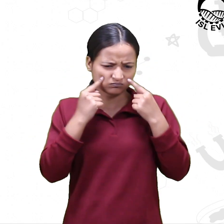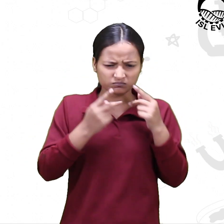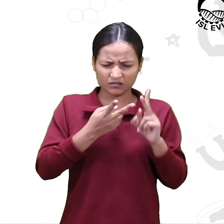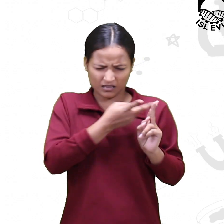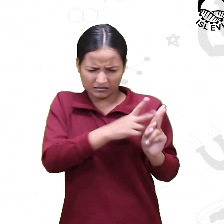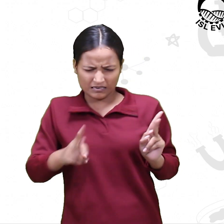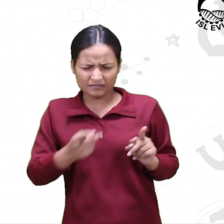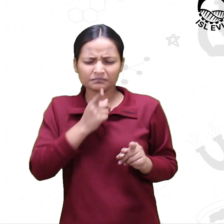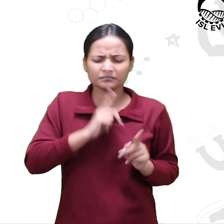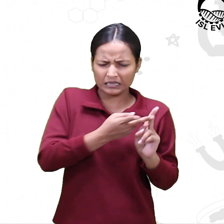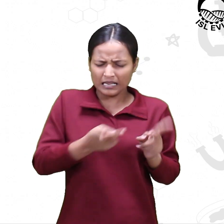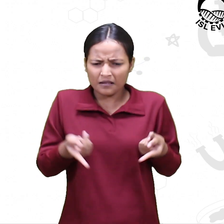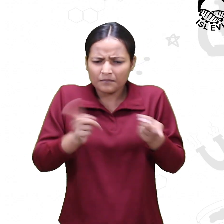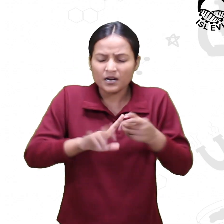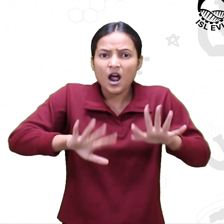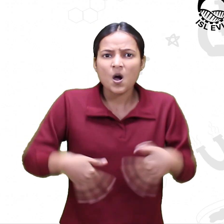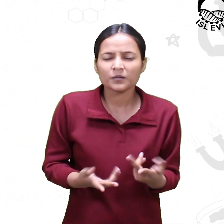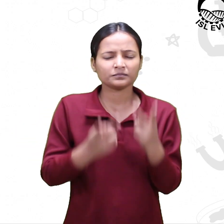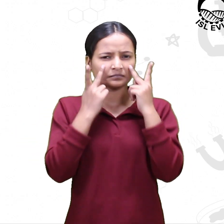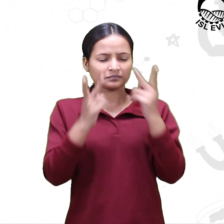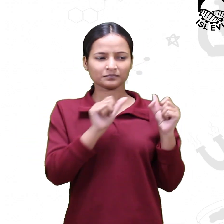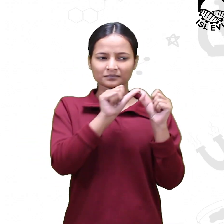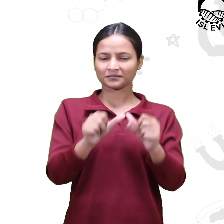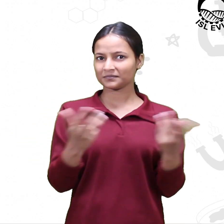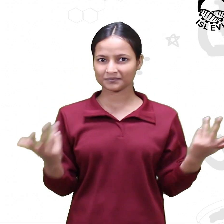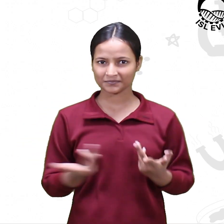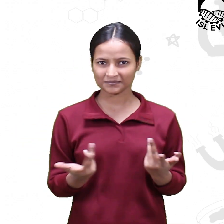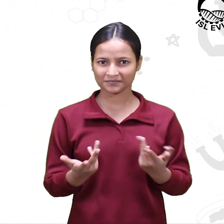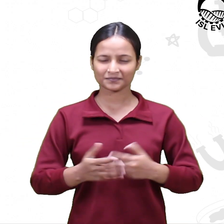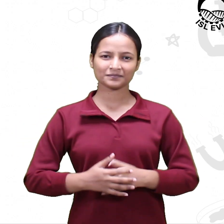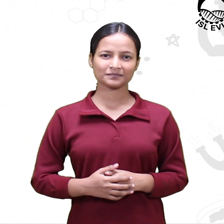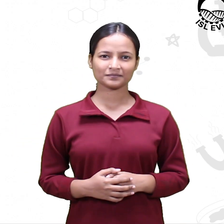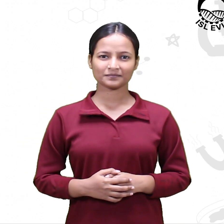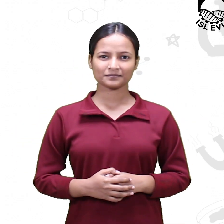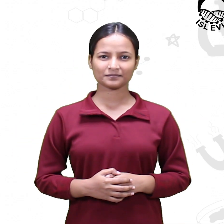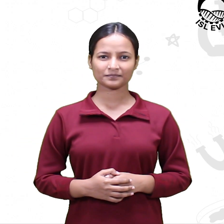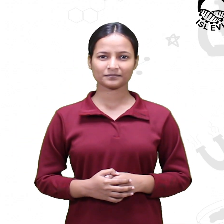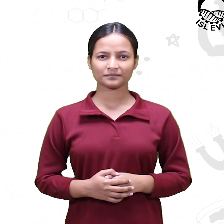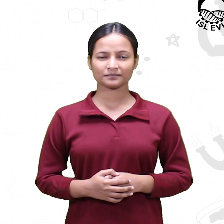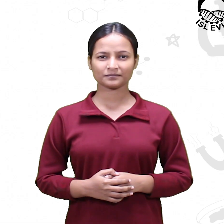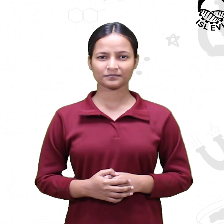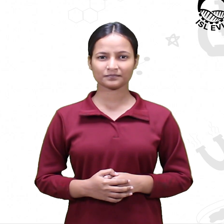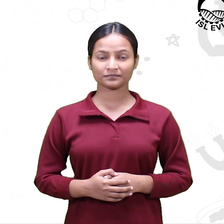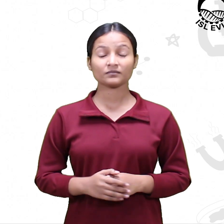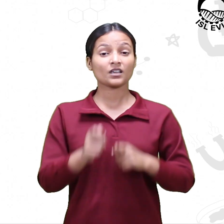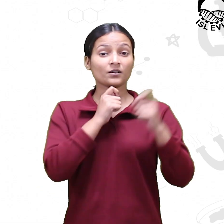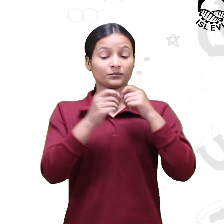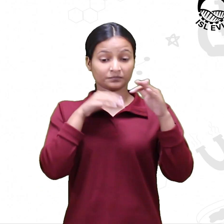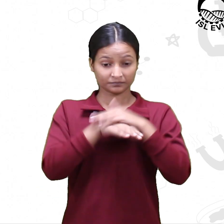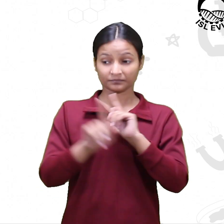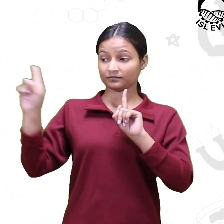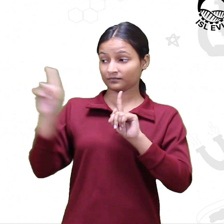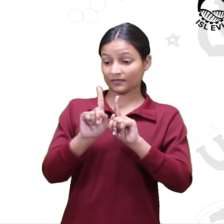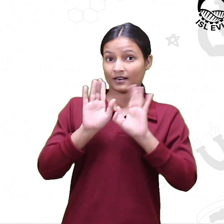have birthmarks and moles?" So let's see what the curious team found out. In the interview